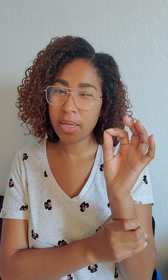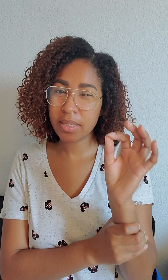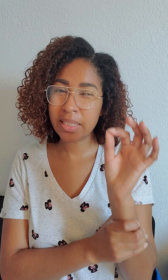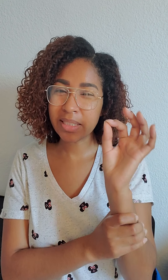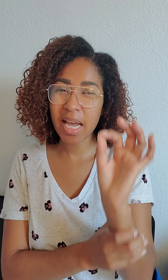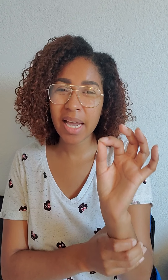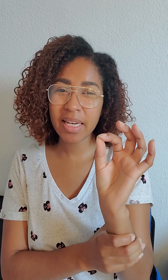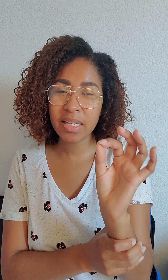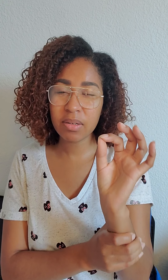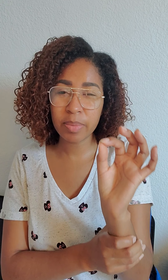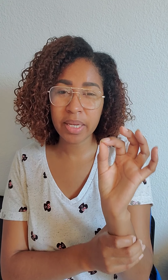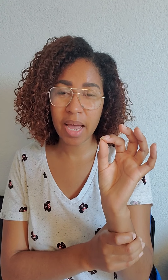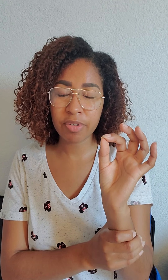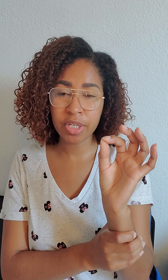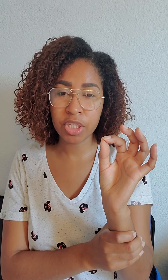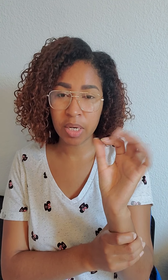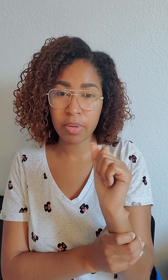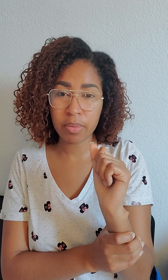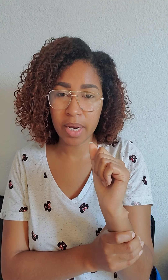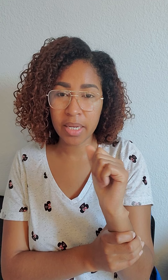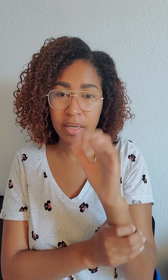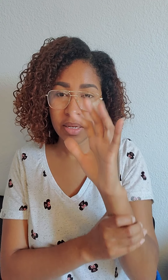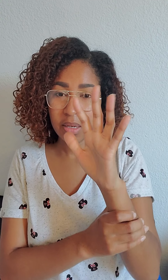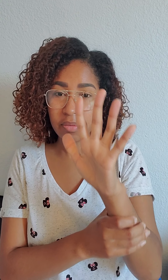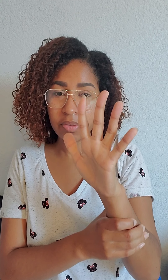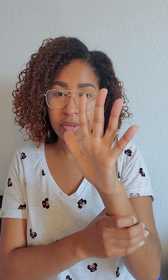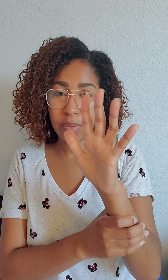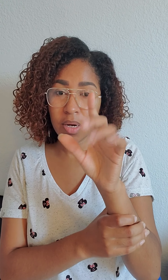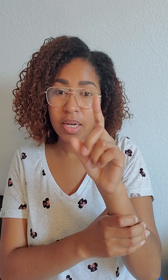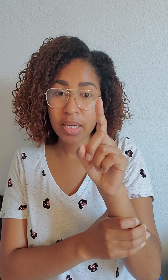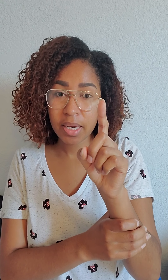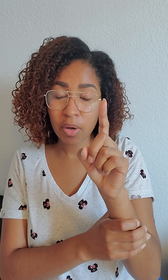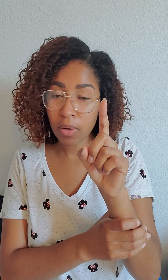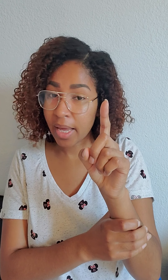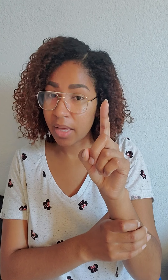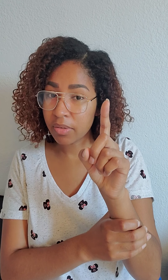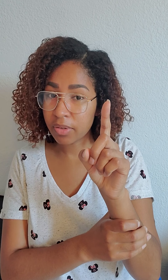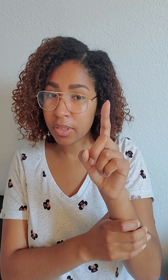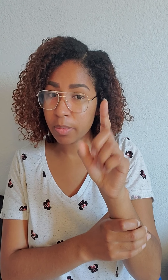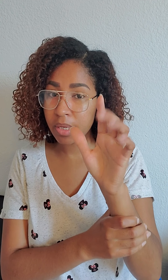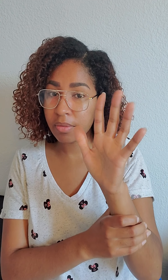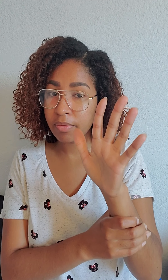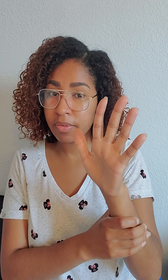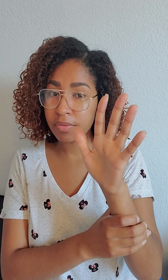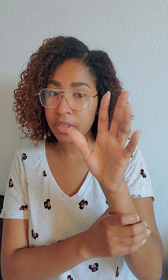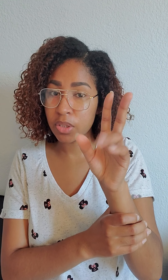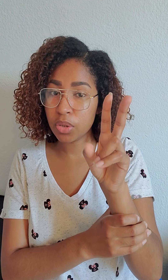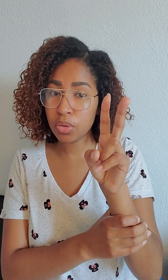a tiny little bit after each number, right? 51, I held it for a little bit.